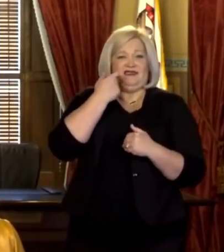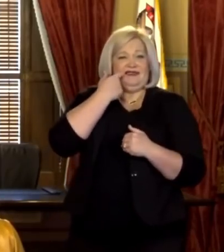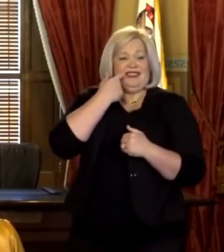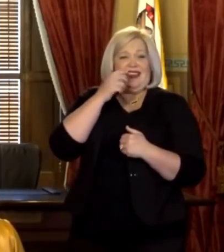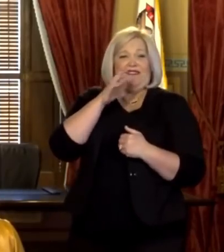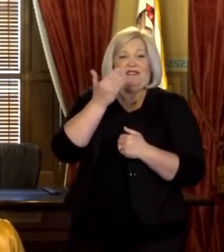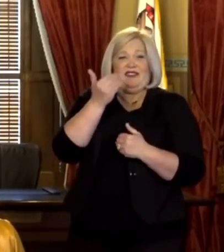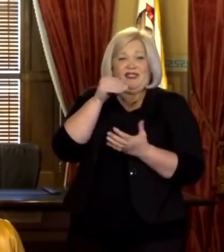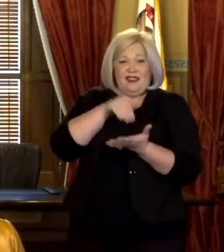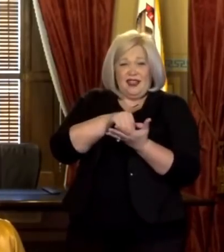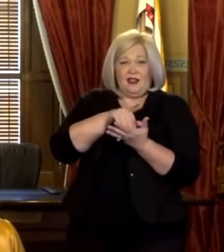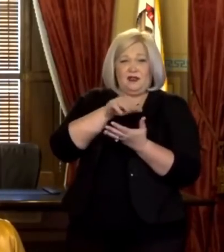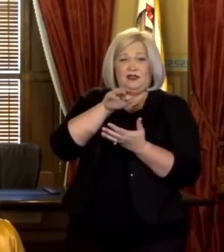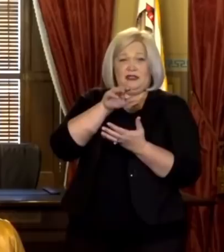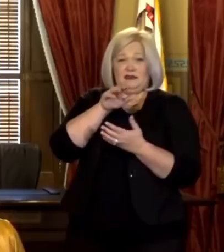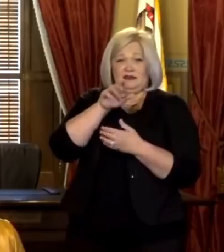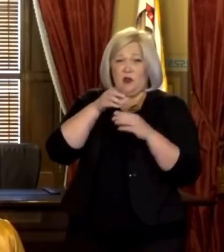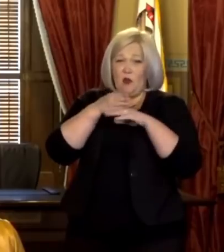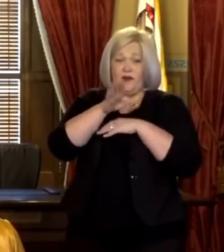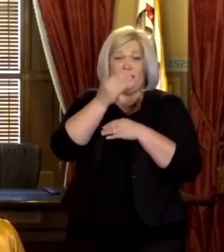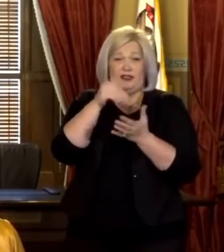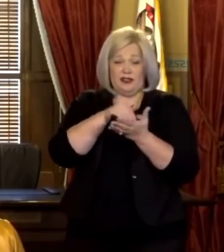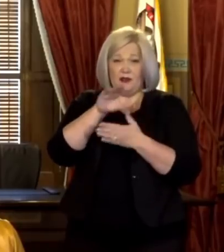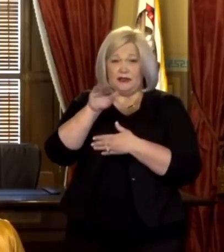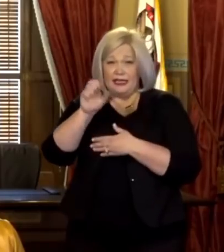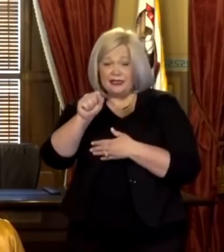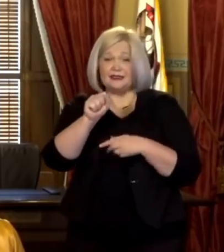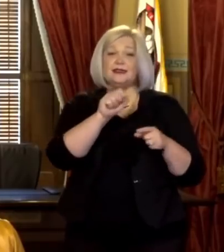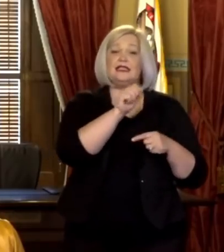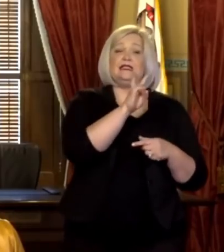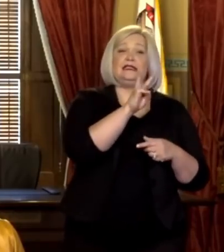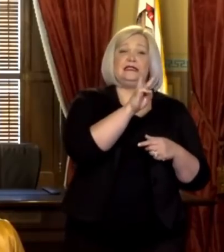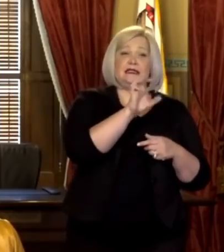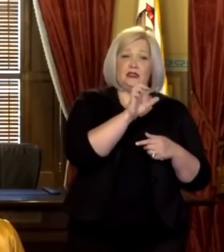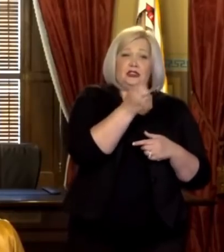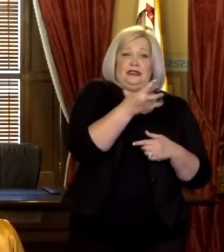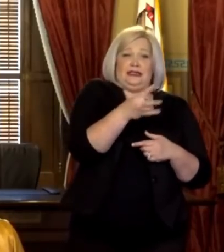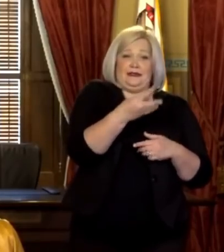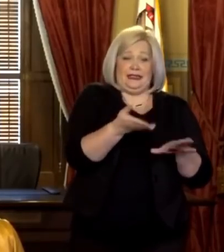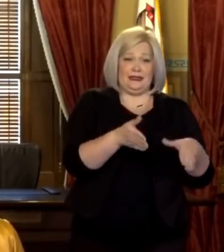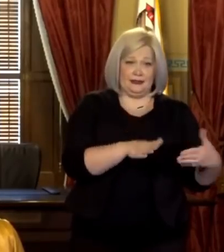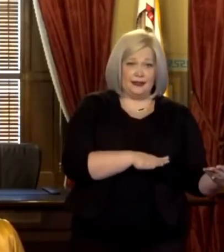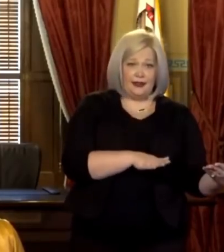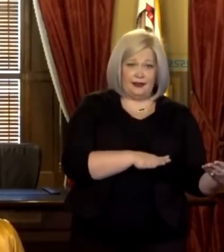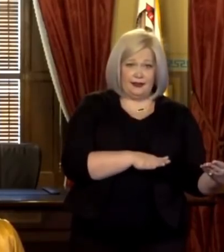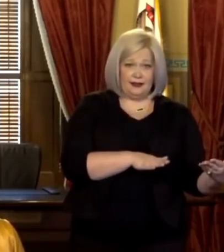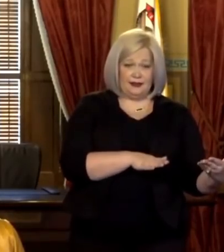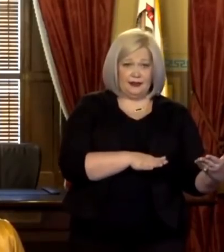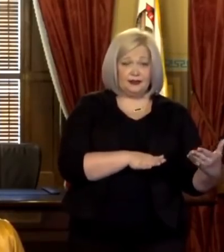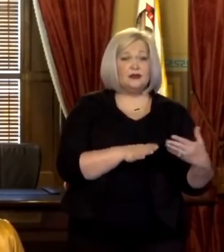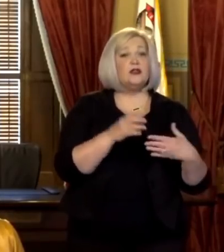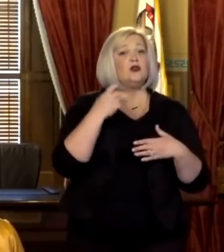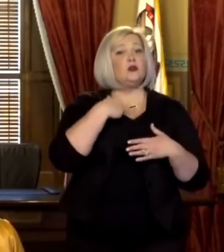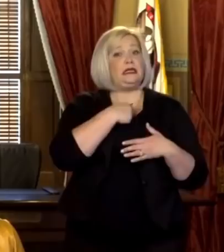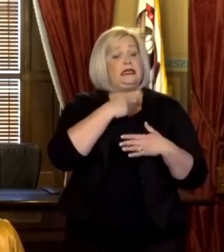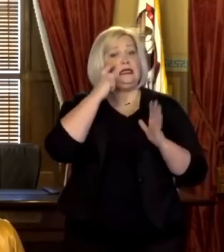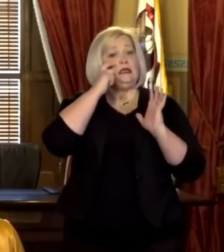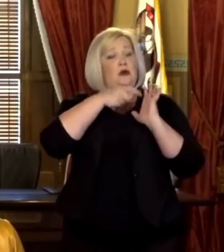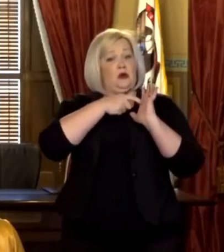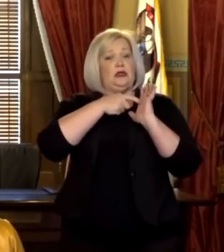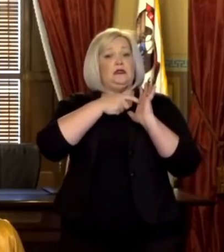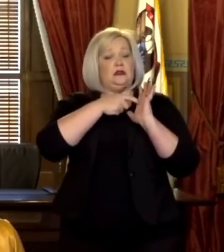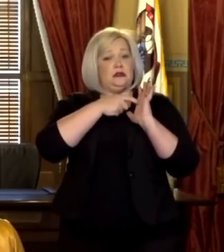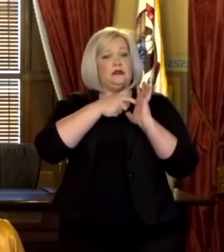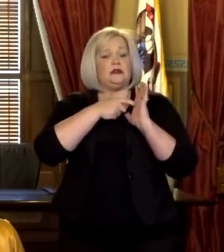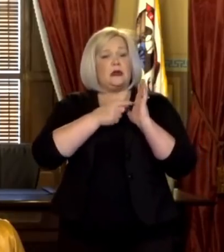15,718 cases and 617 deaths. Based on our preliminary data, we see that it appears to be